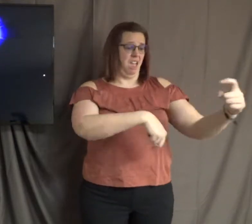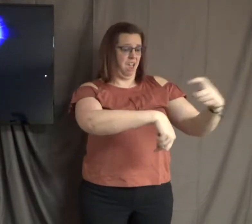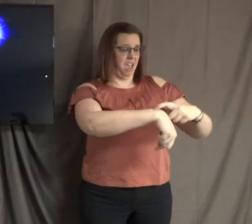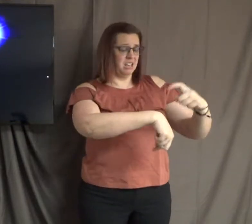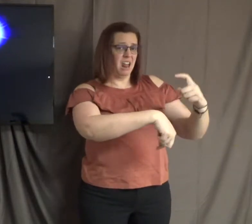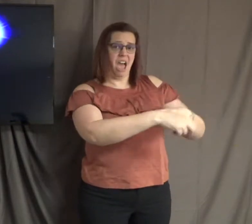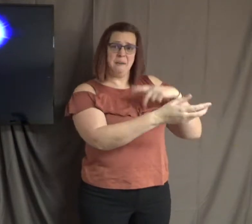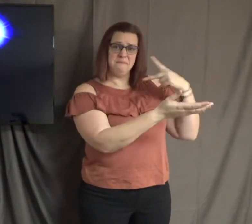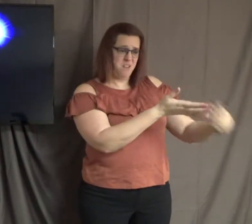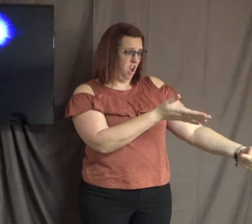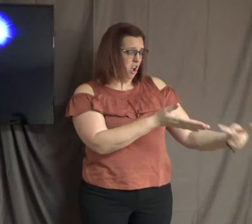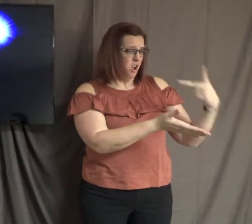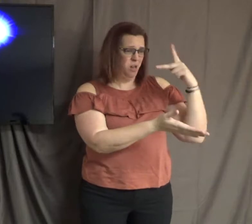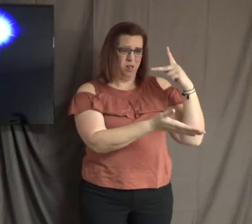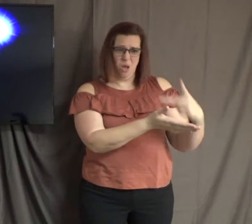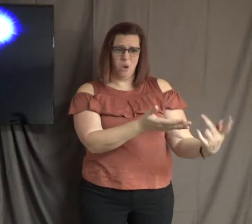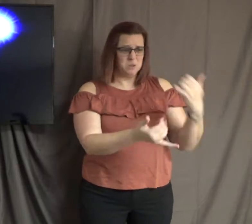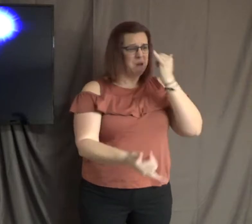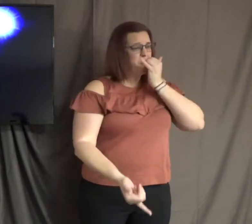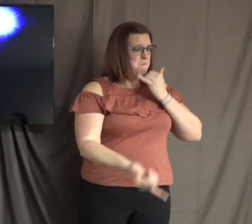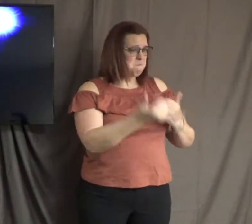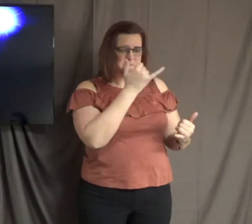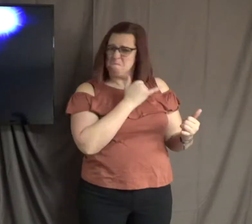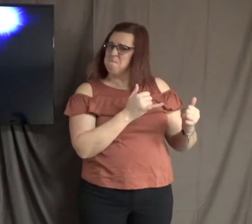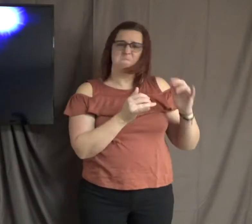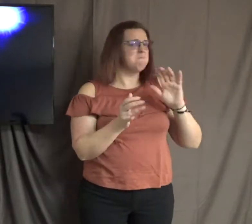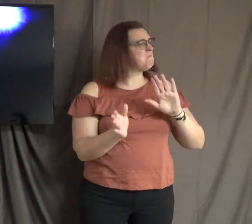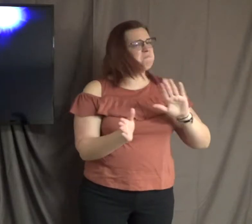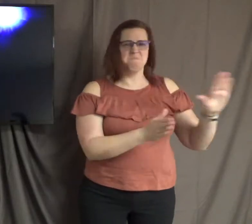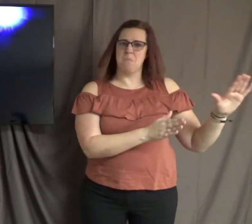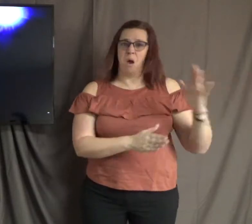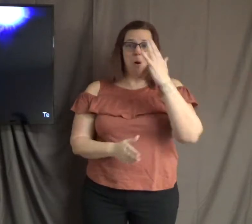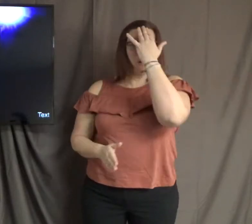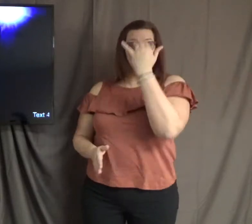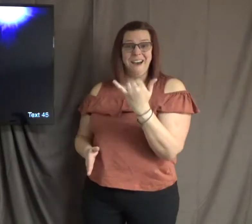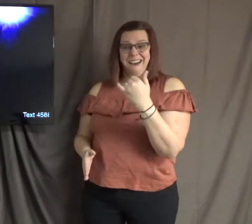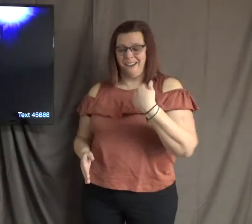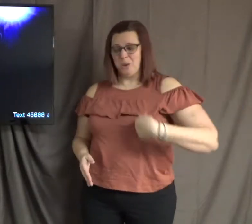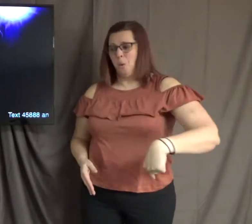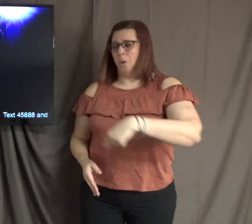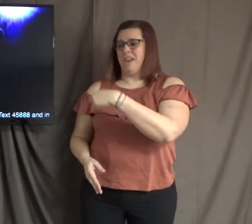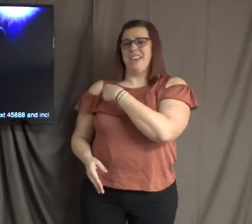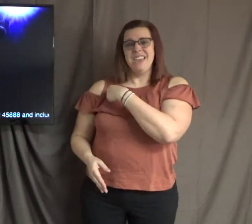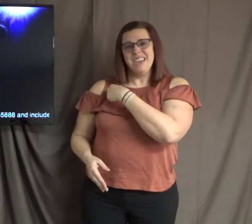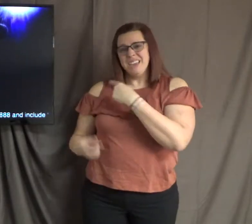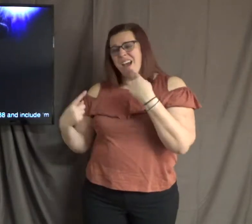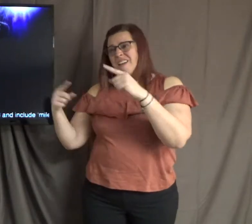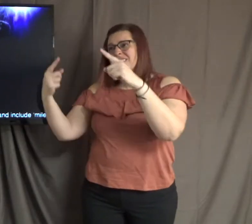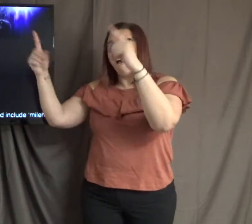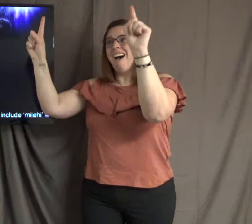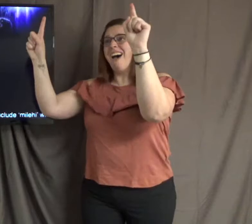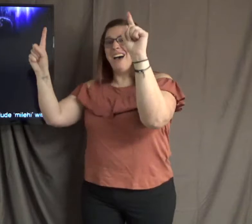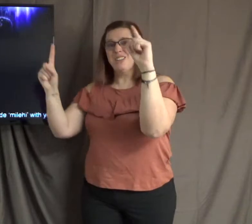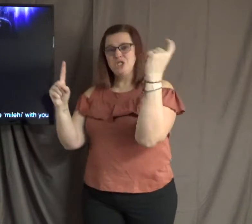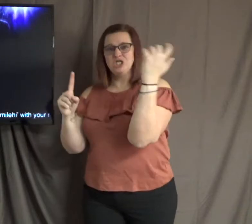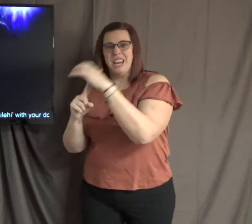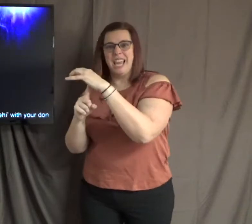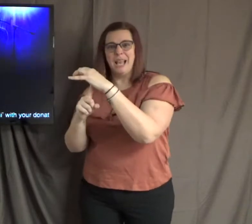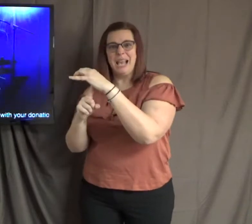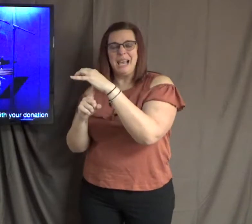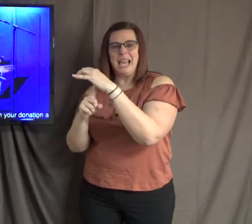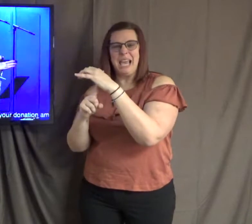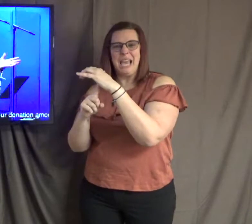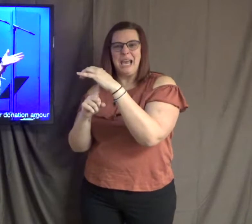champions. No time for losers, 'cause we are the